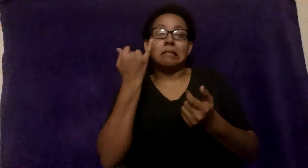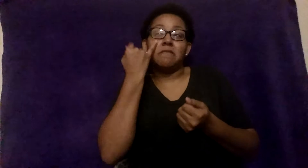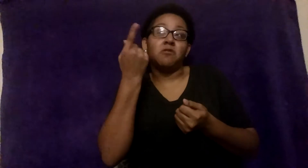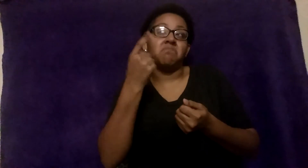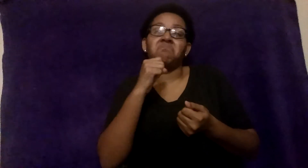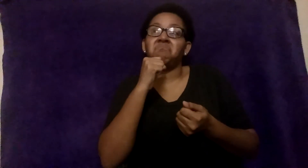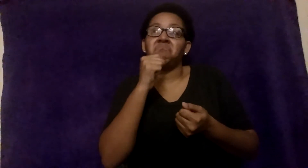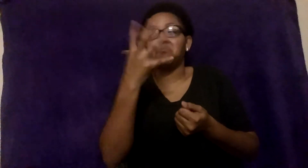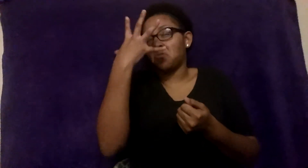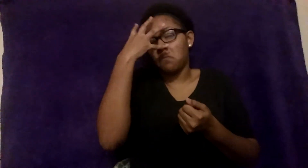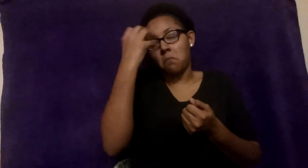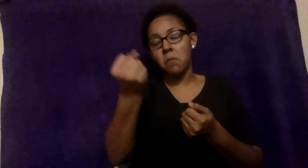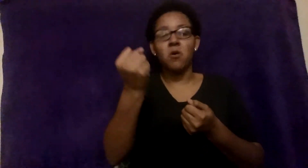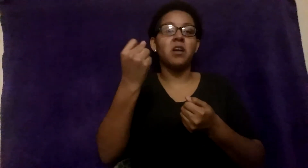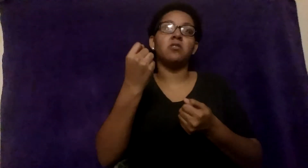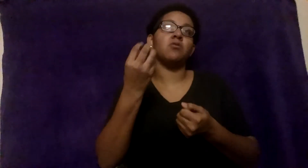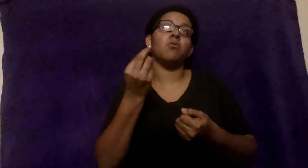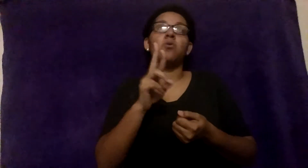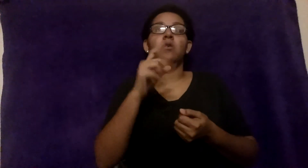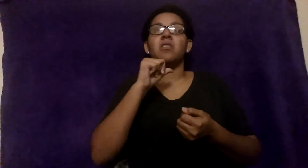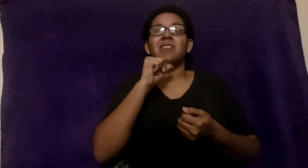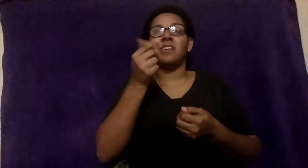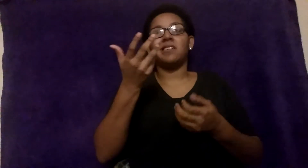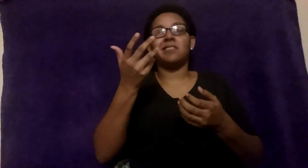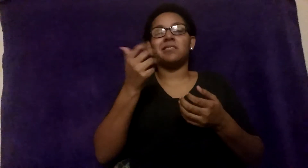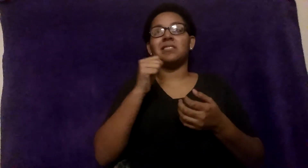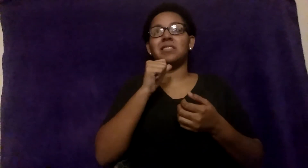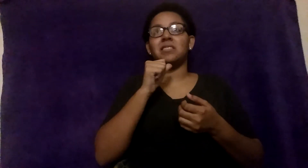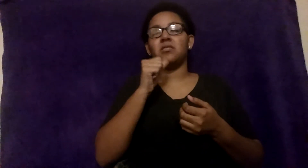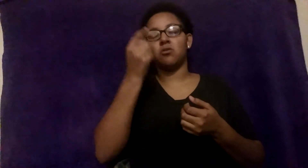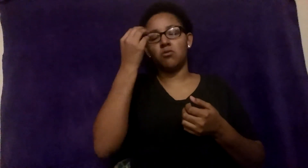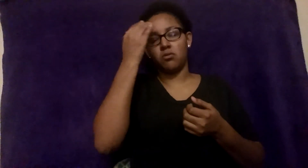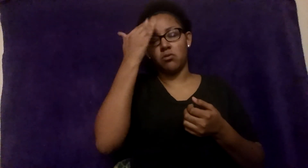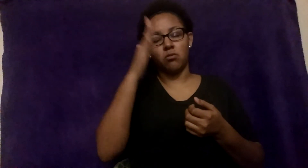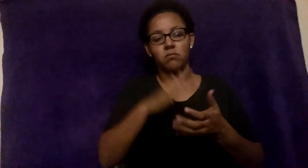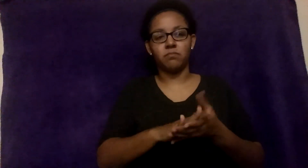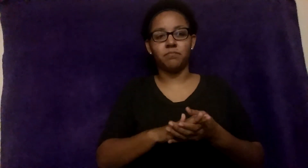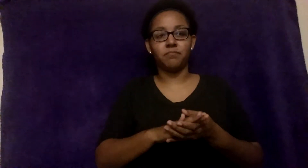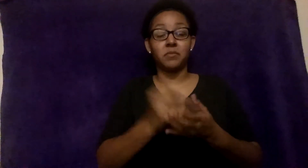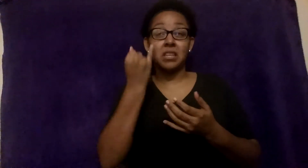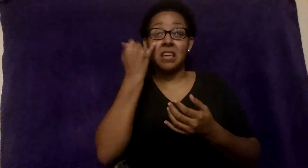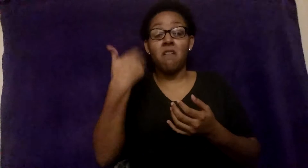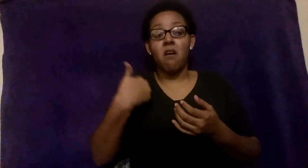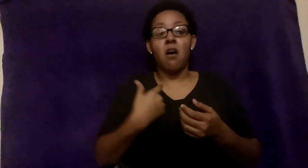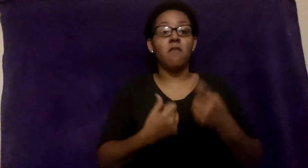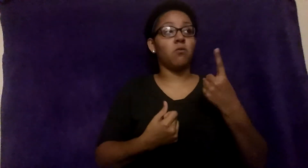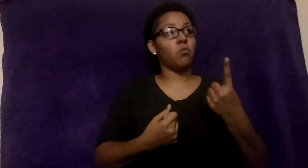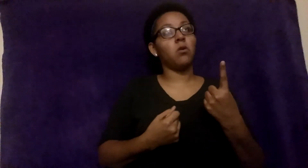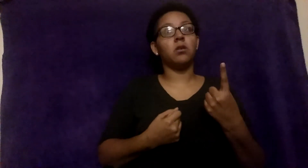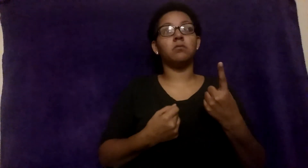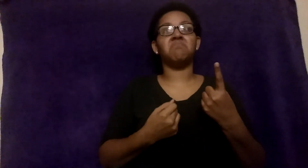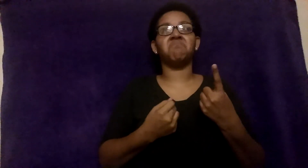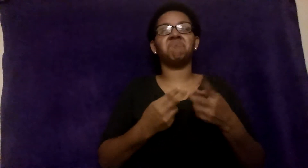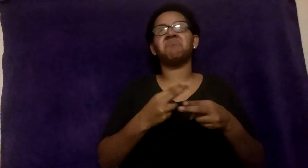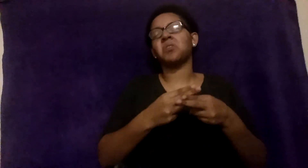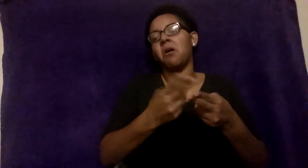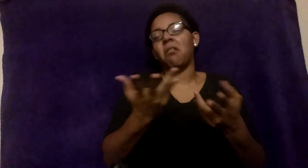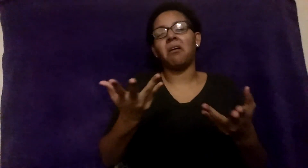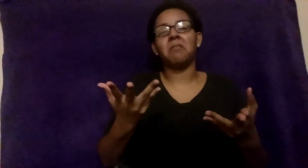or you haven't already mastered this. You say, well, if I have one, let's call that a